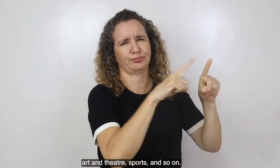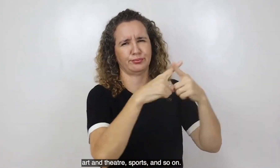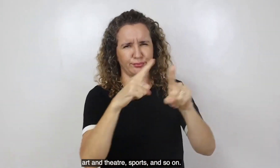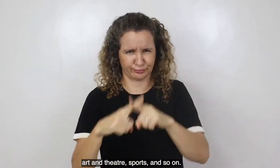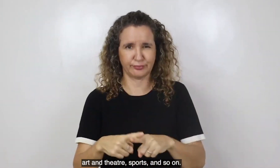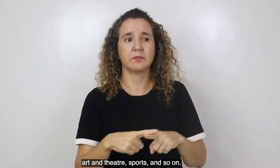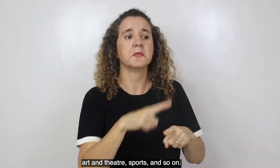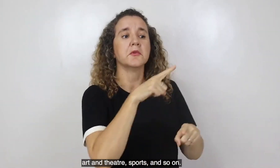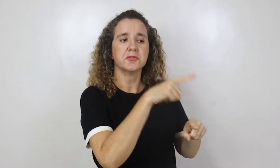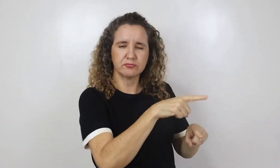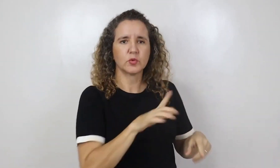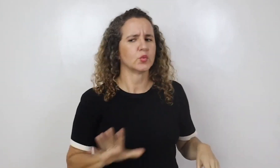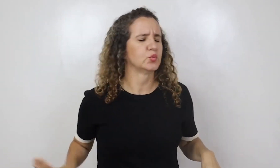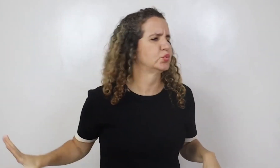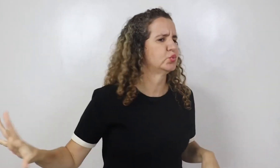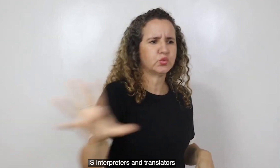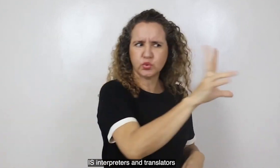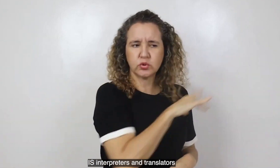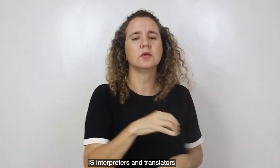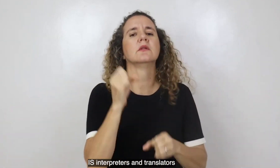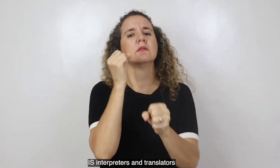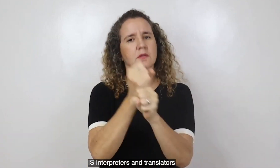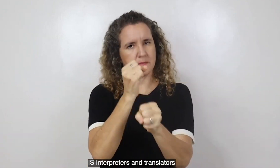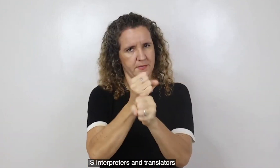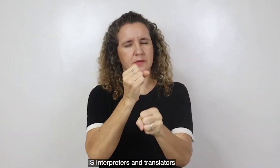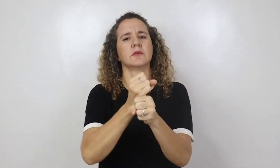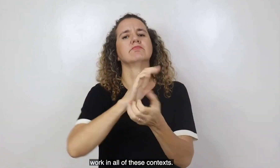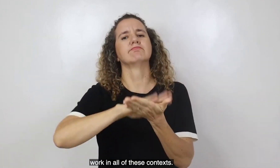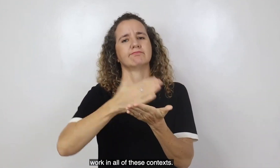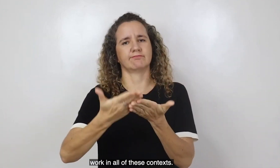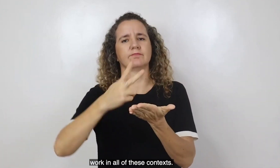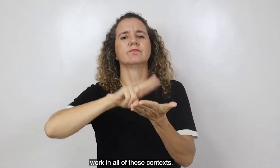IS interpreters and translators work in all of these contexts.